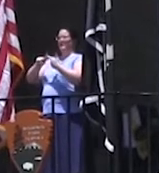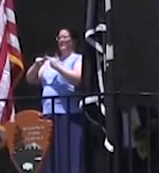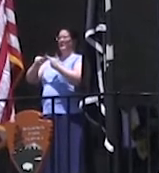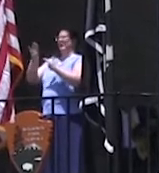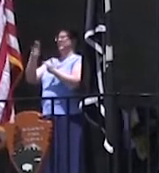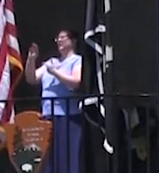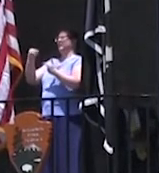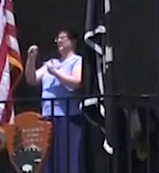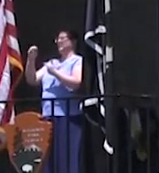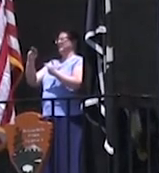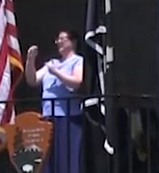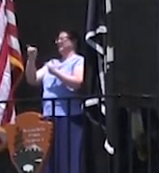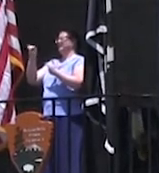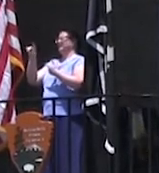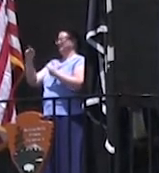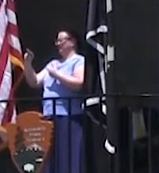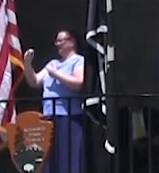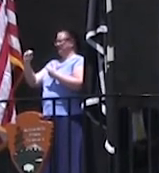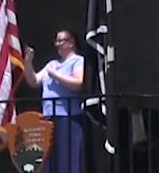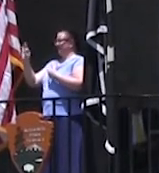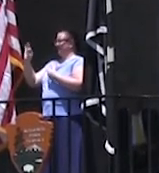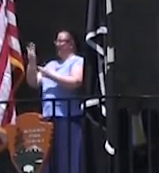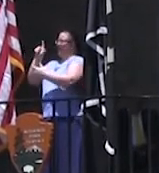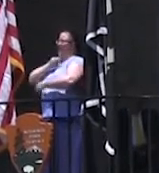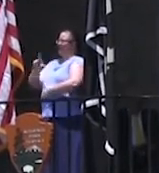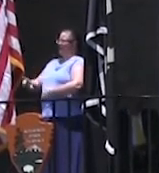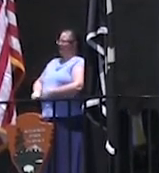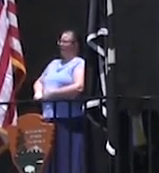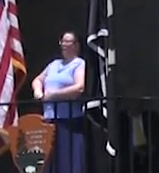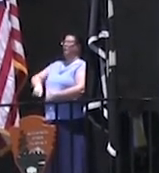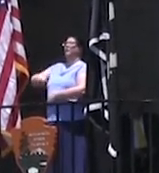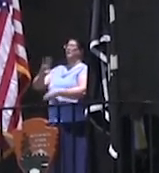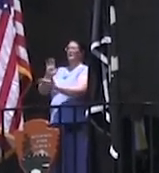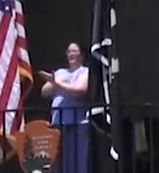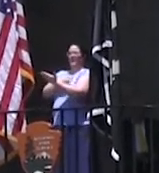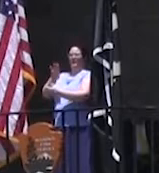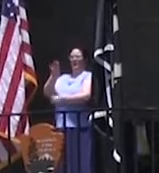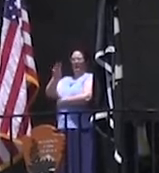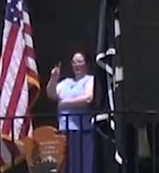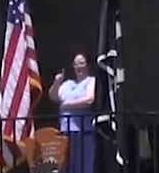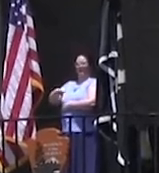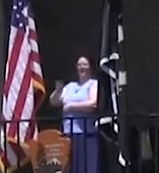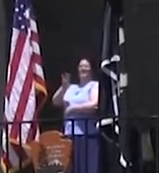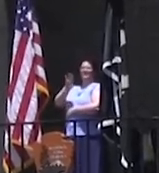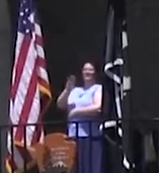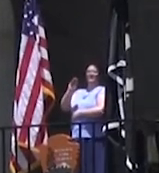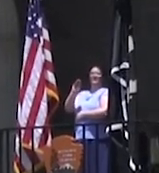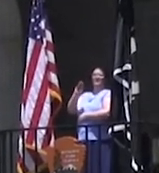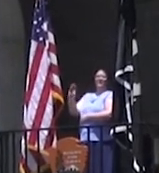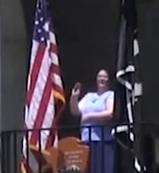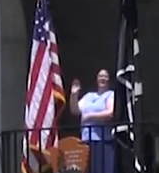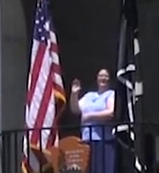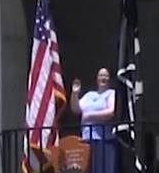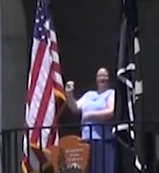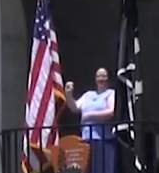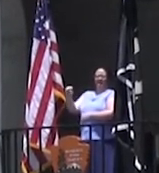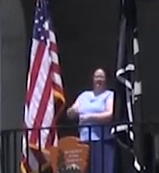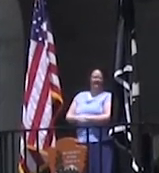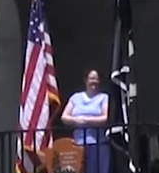the Lord, performed by the U.S. Army Maneuver Center of Excellence. Father Nelson?